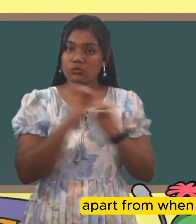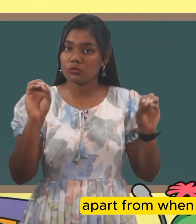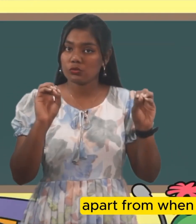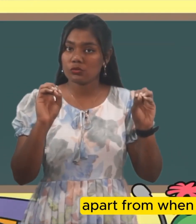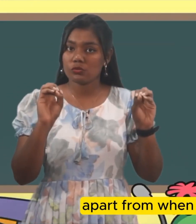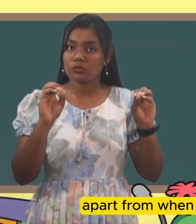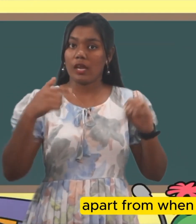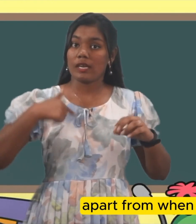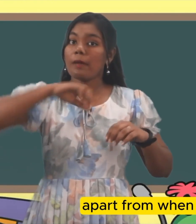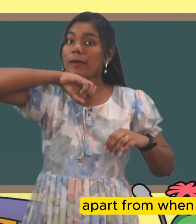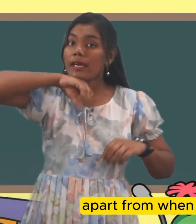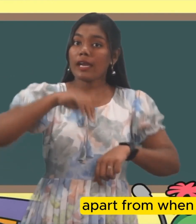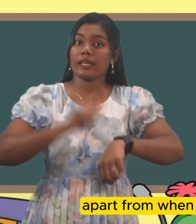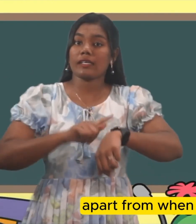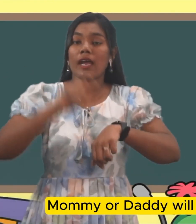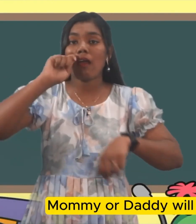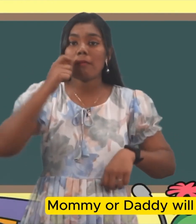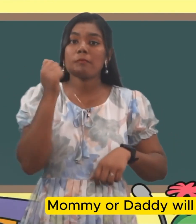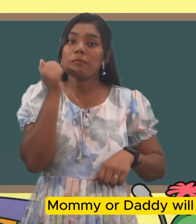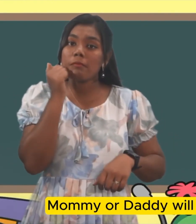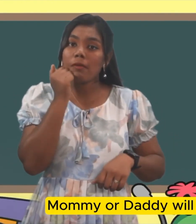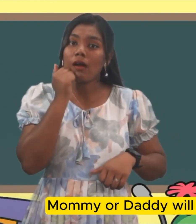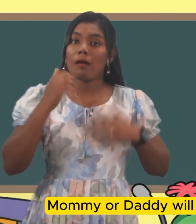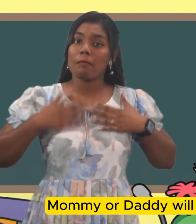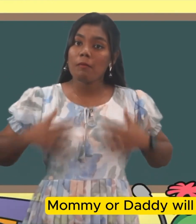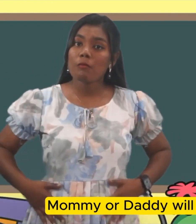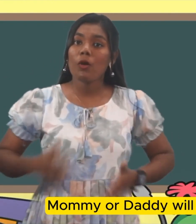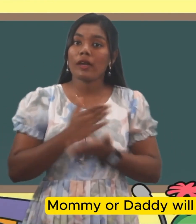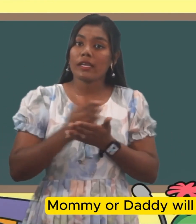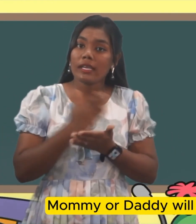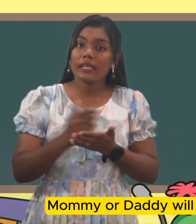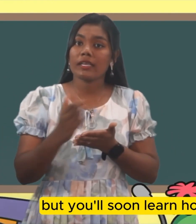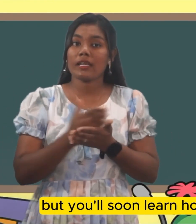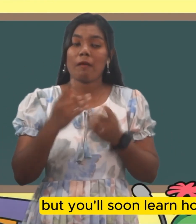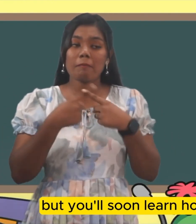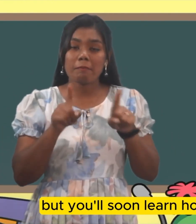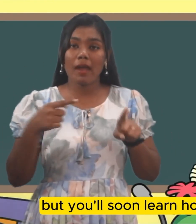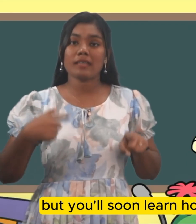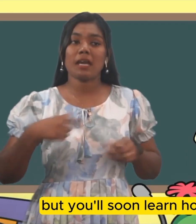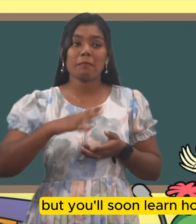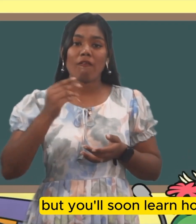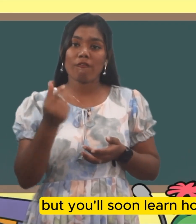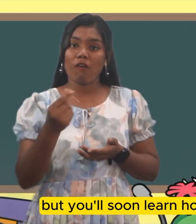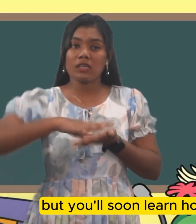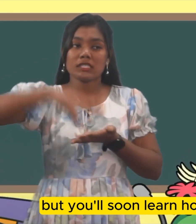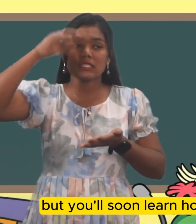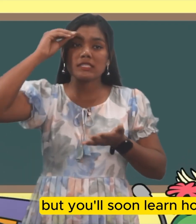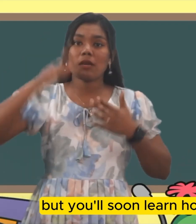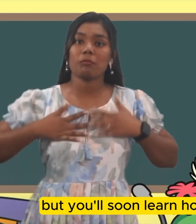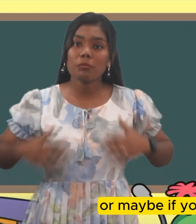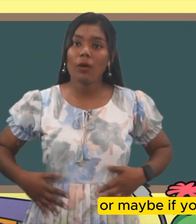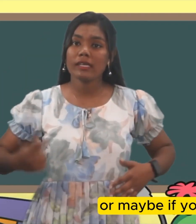apart from when you're very young mommy or daddy will have to wash you there but you'll soon learn how to do that for